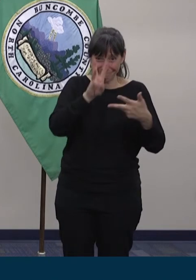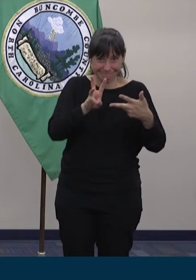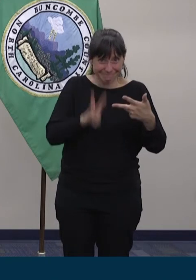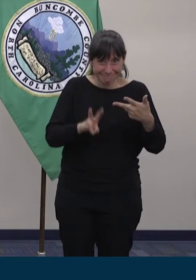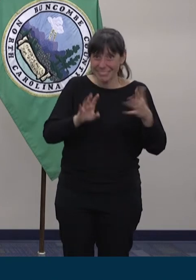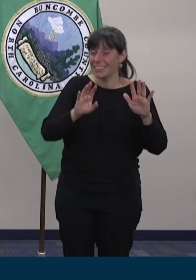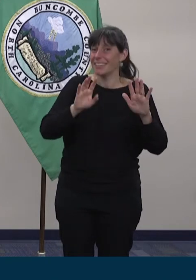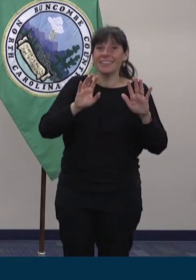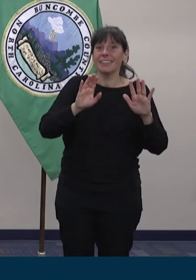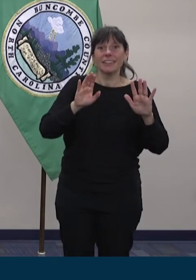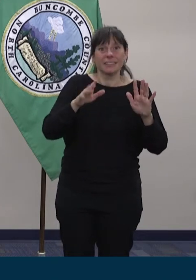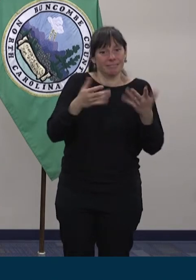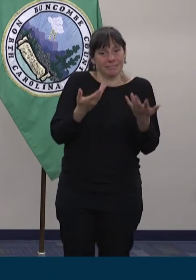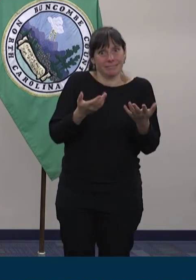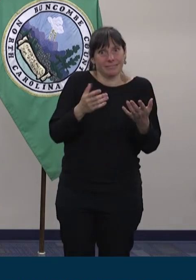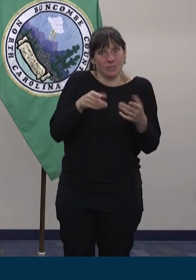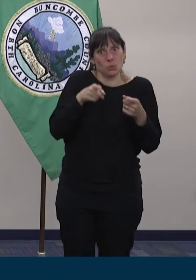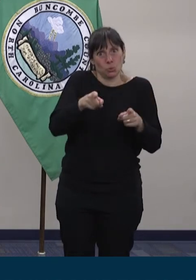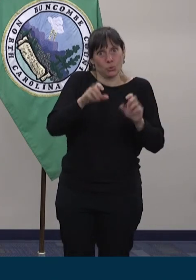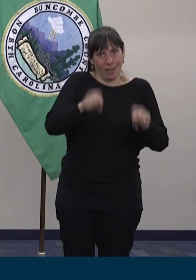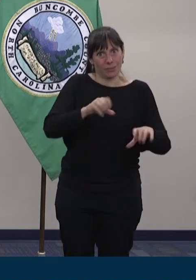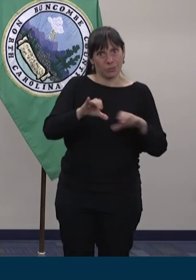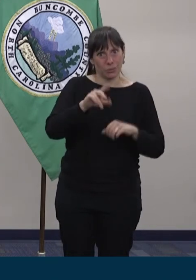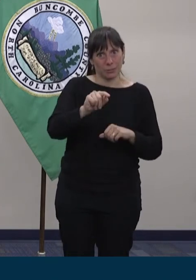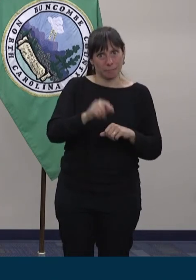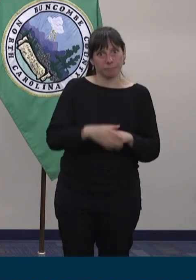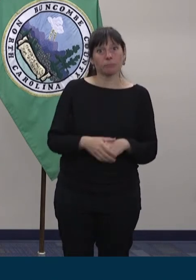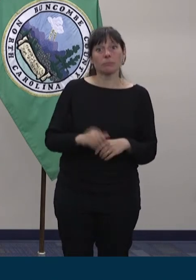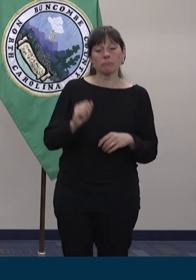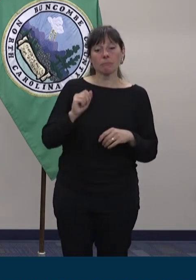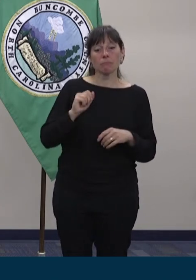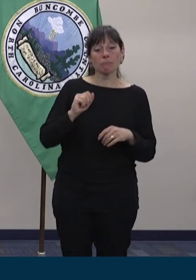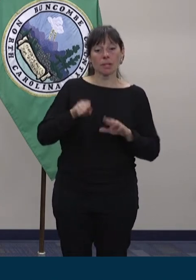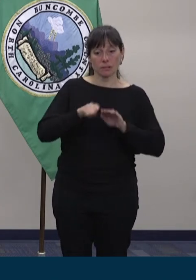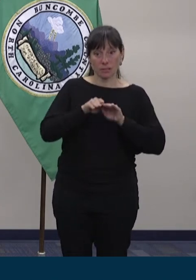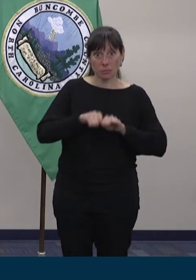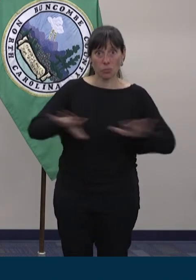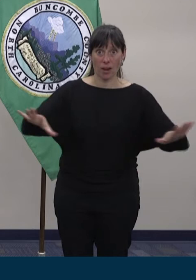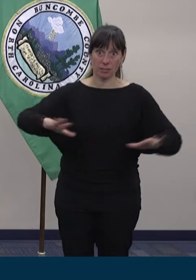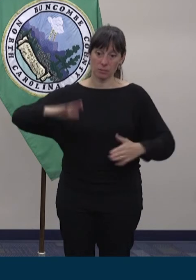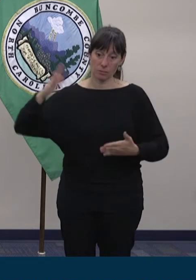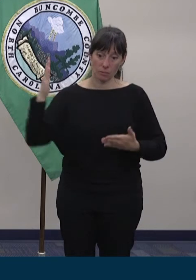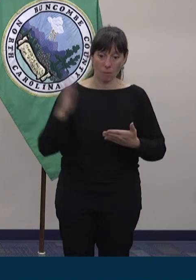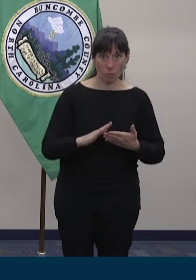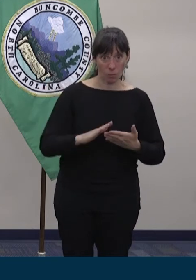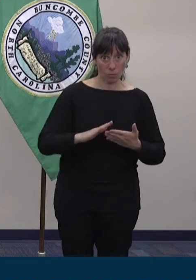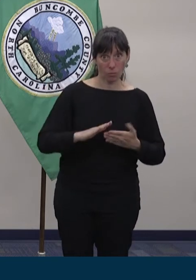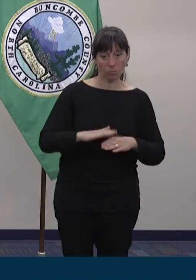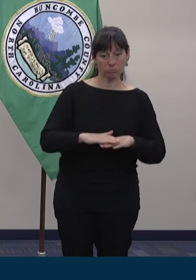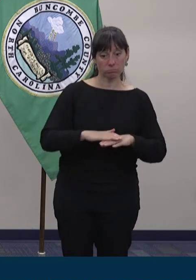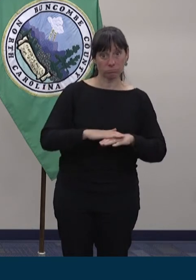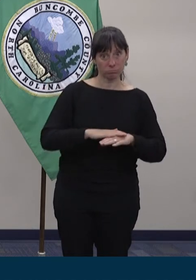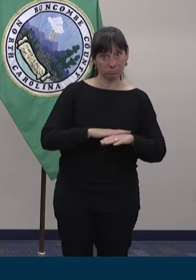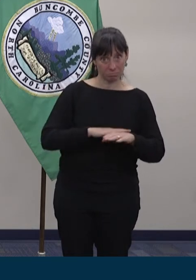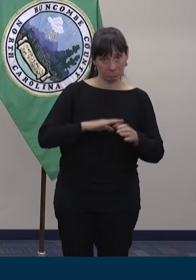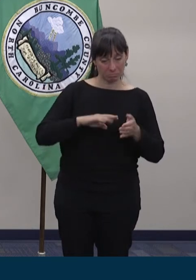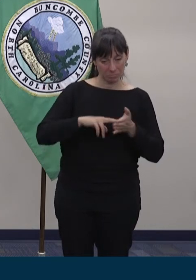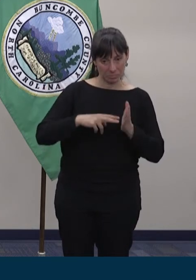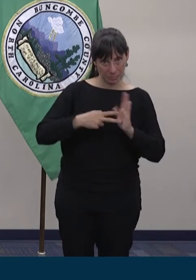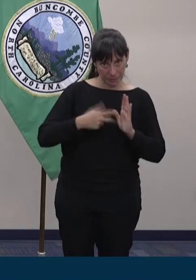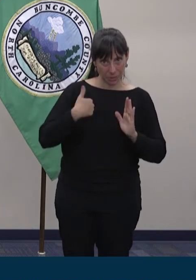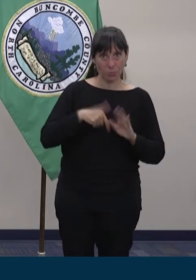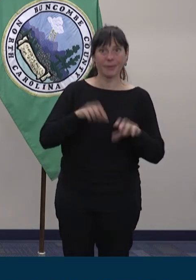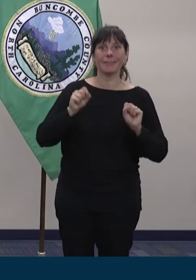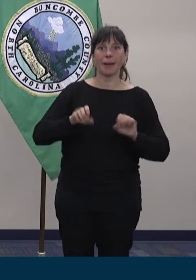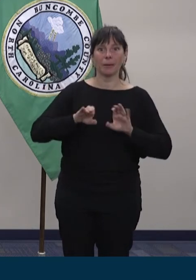Slowing the spread of this pandemic means getting back to work and back to school. We can all do this,